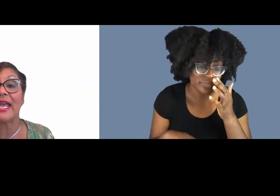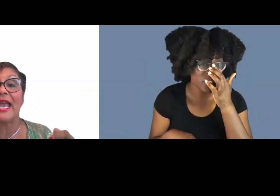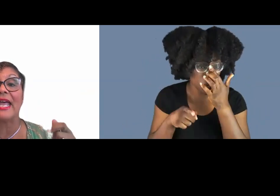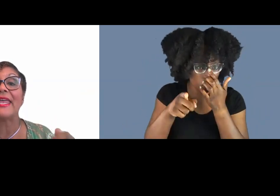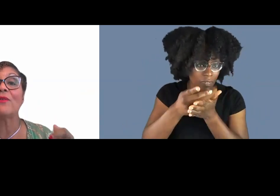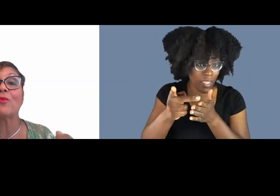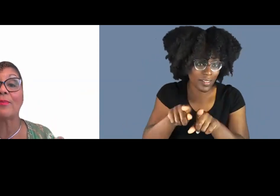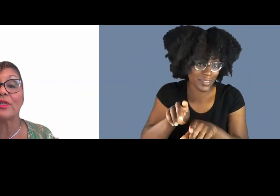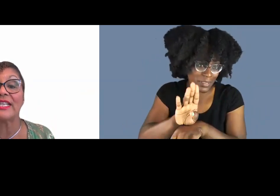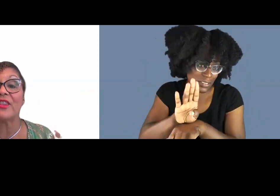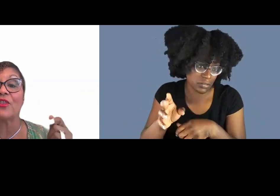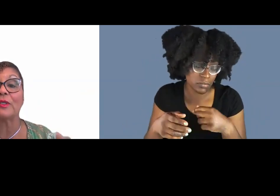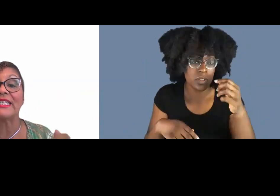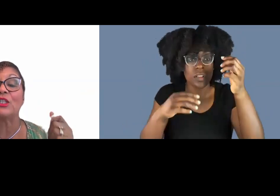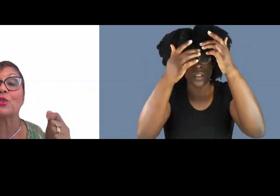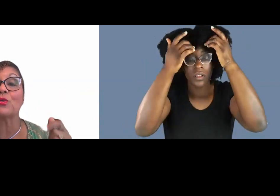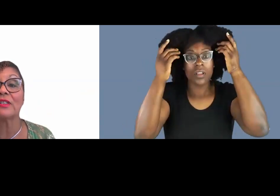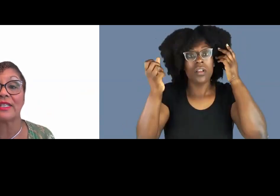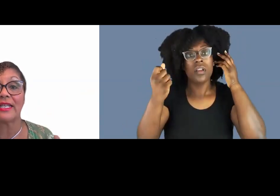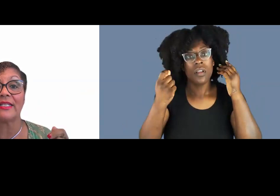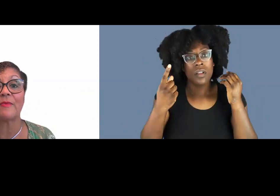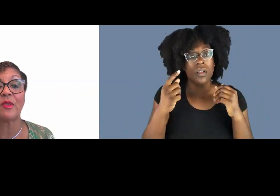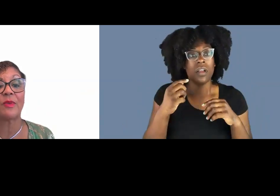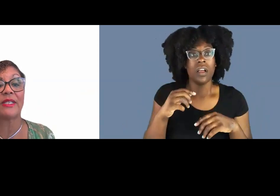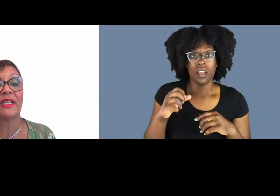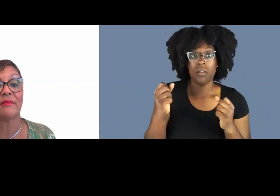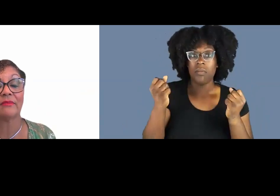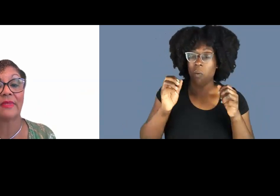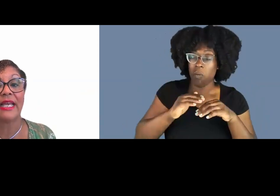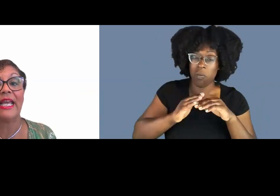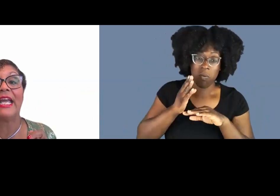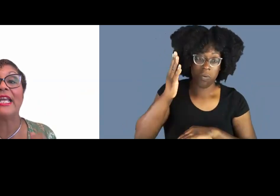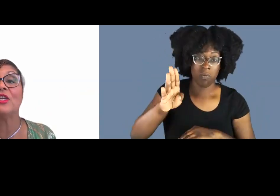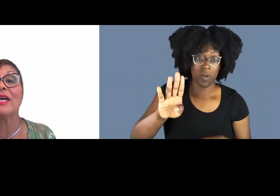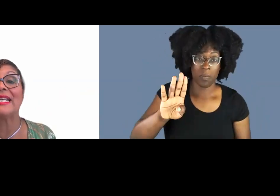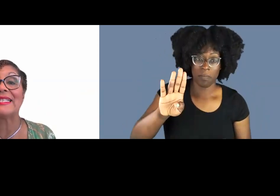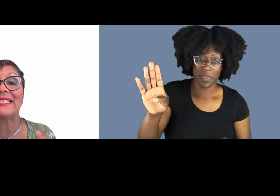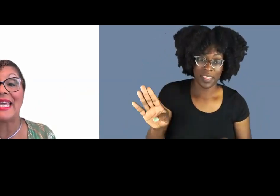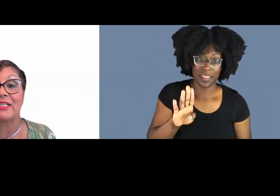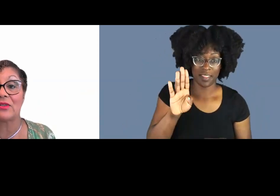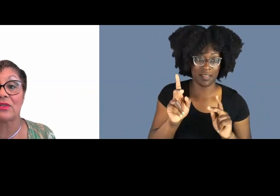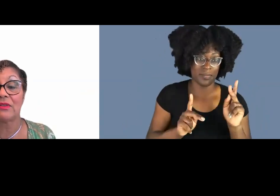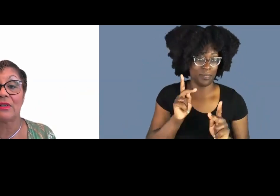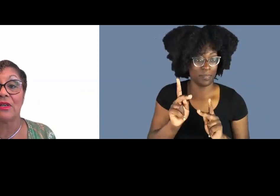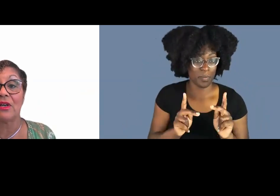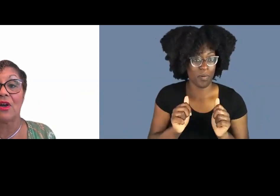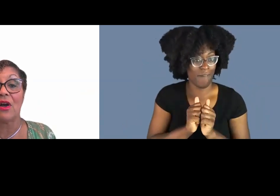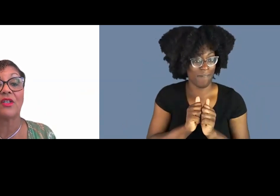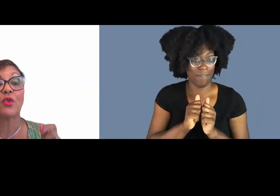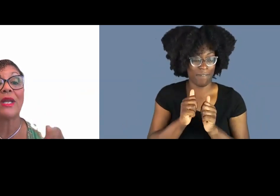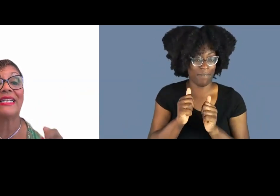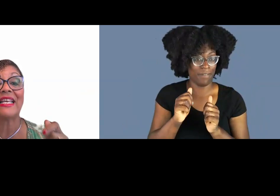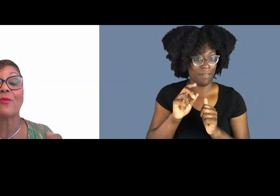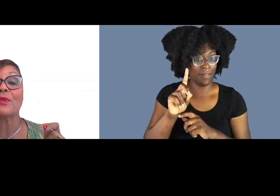disability, and they represent 13 trillion in disposable income. In the United States,